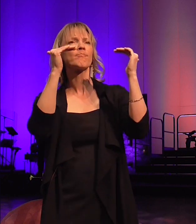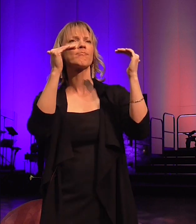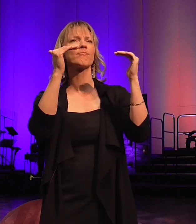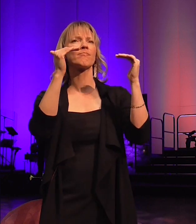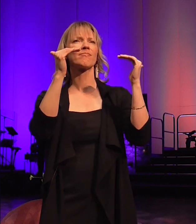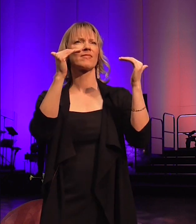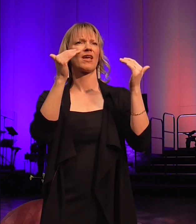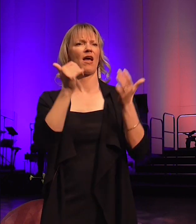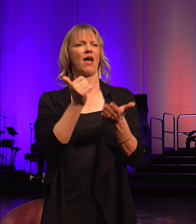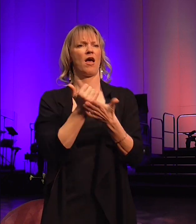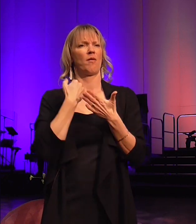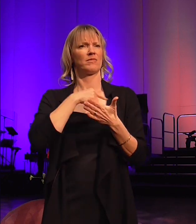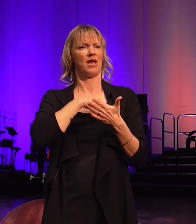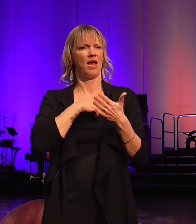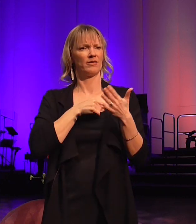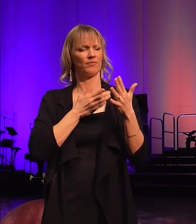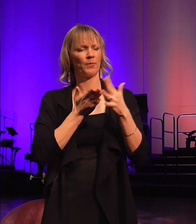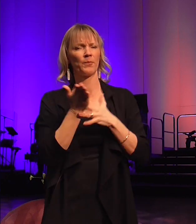into the week